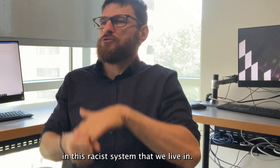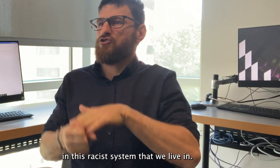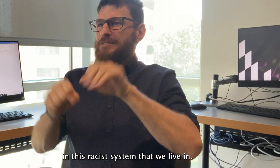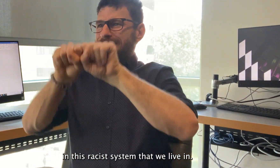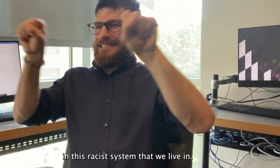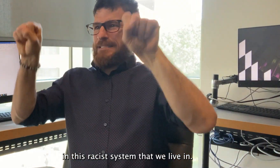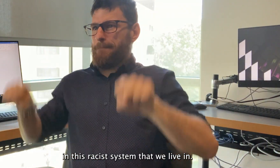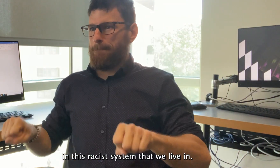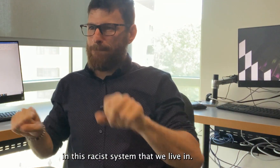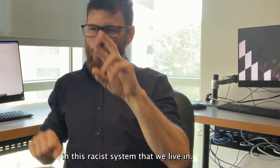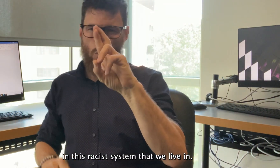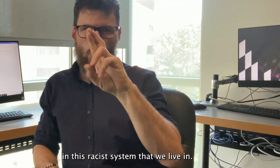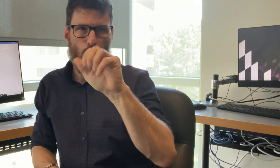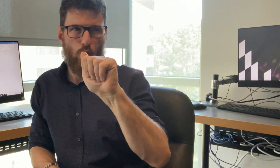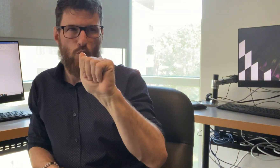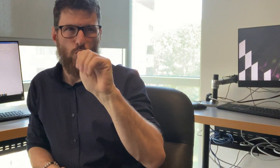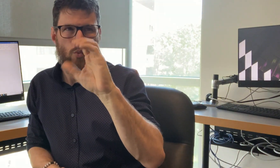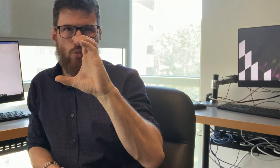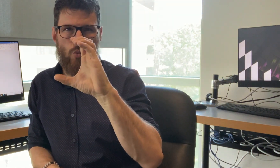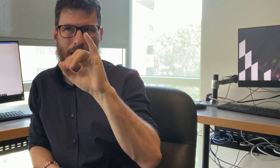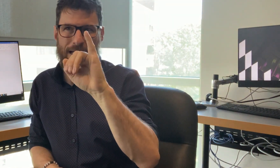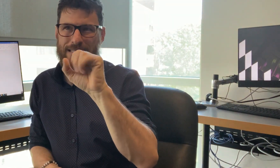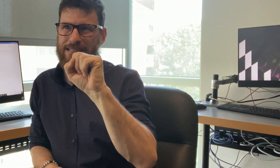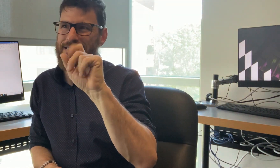in this racist system that we live in.